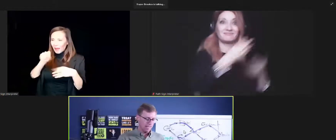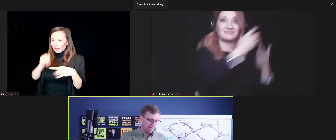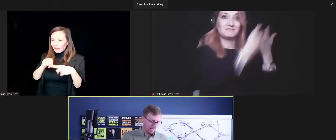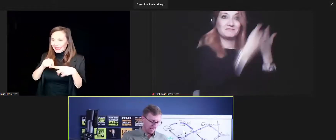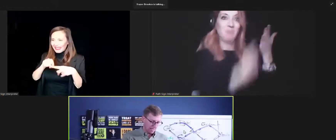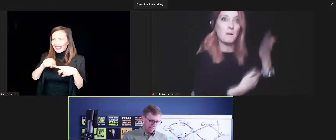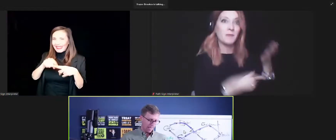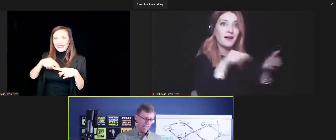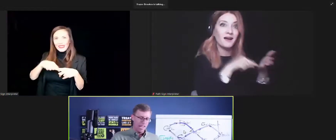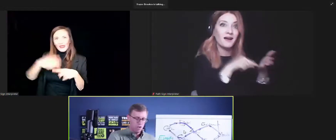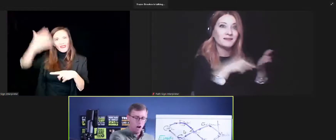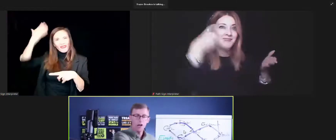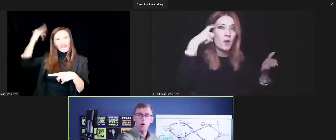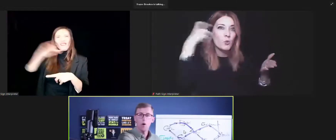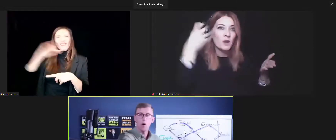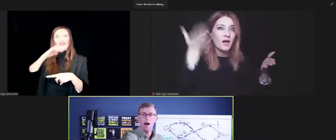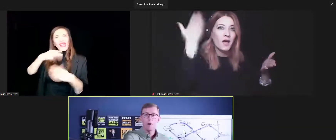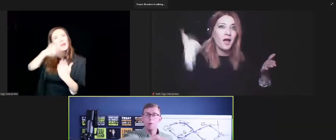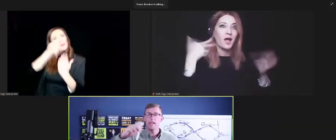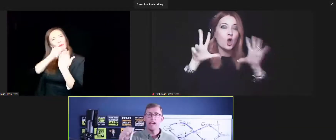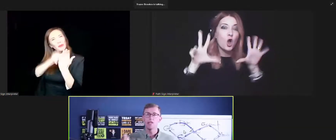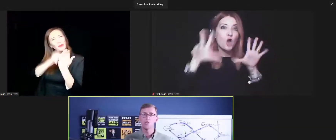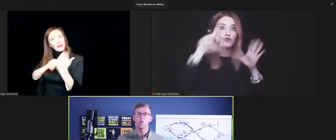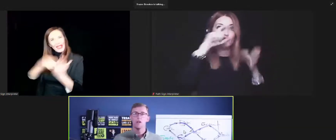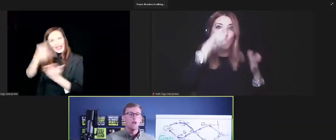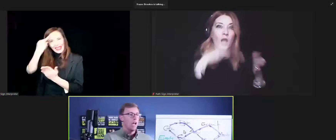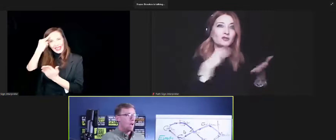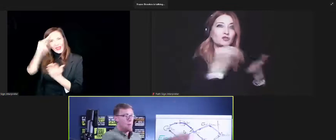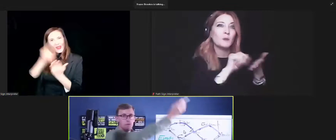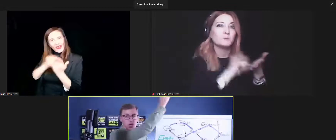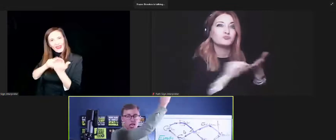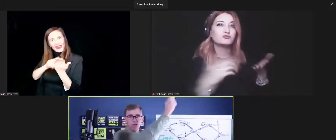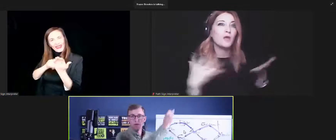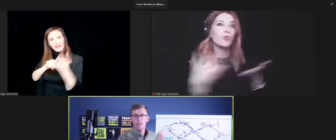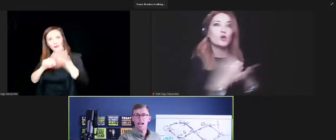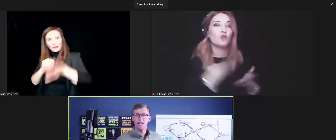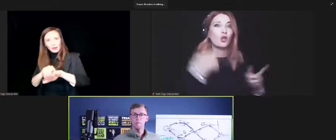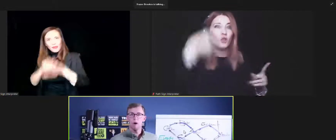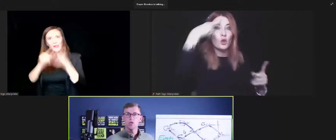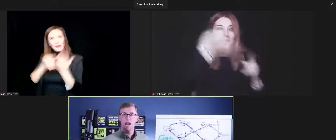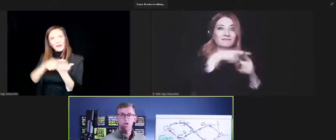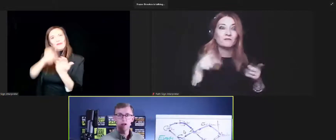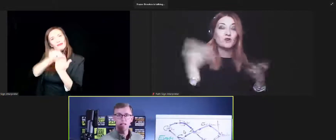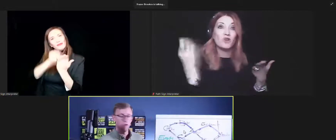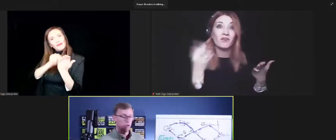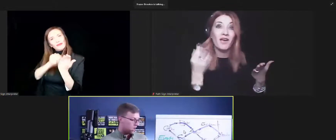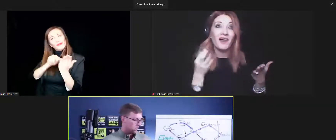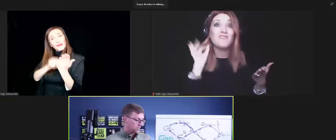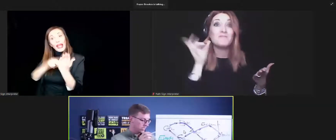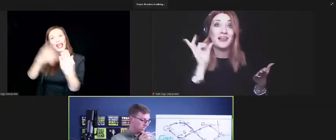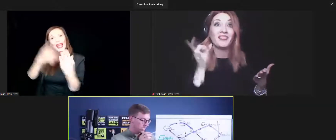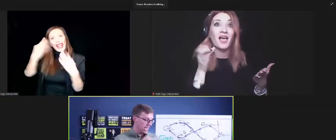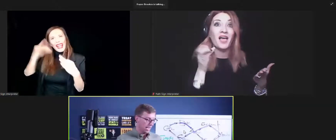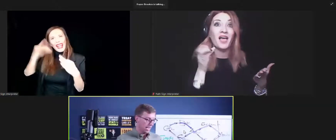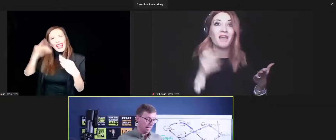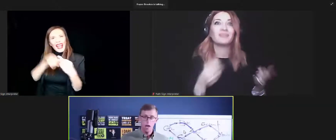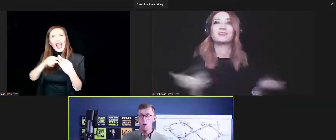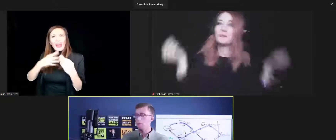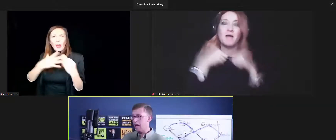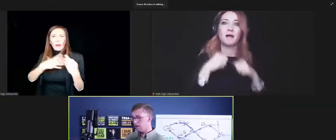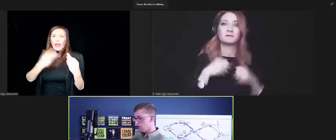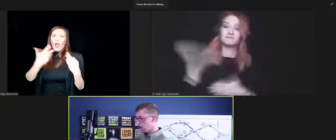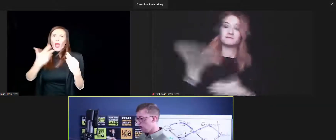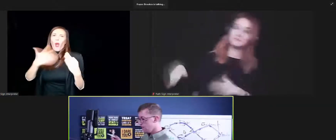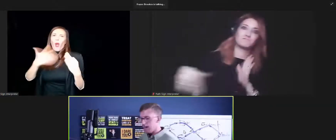And he started going around. We opened the gates. 6-foot Italian bonsai tree in the front garden, tick. Triple